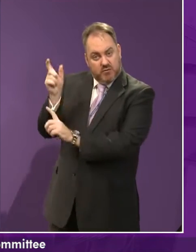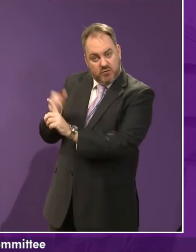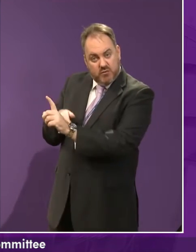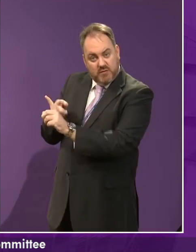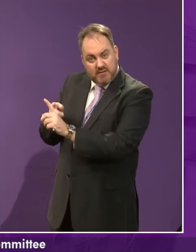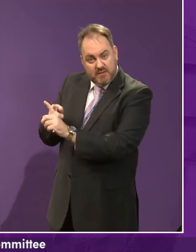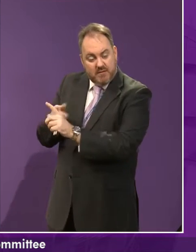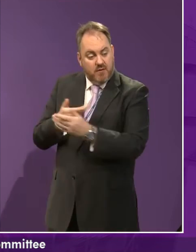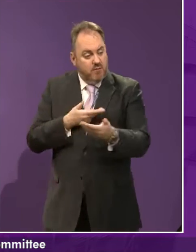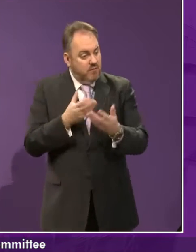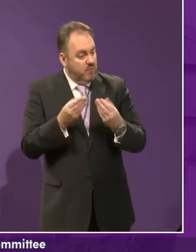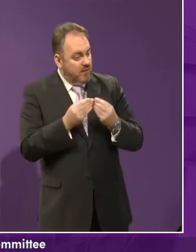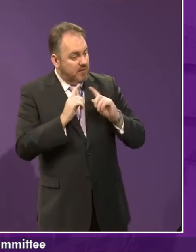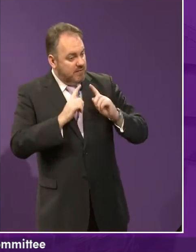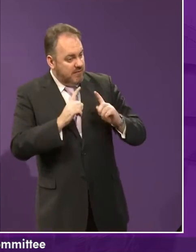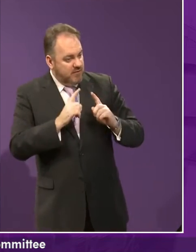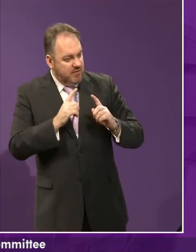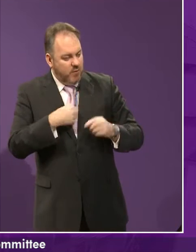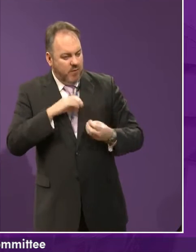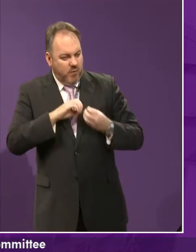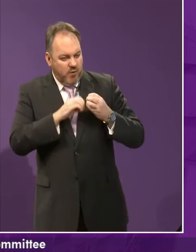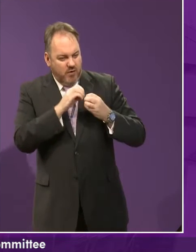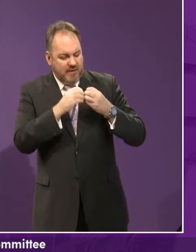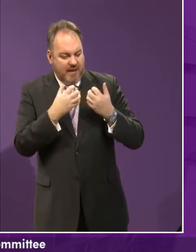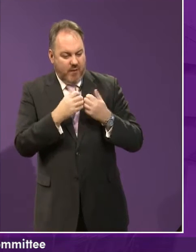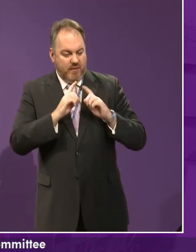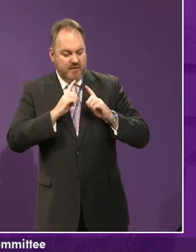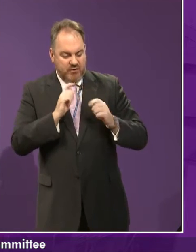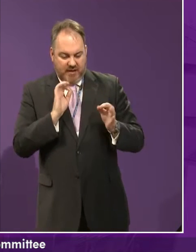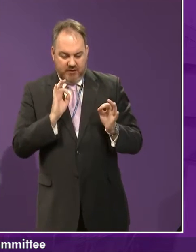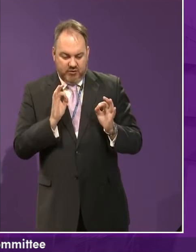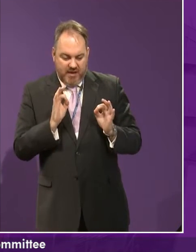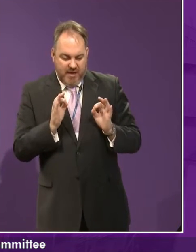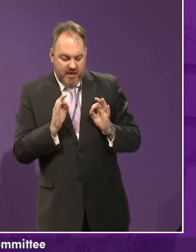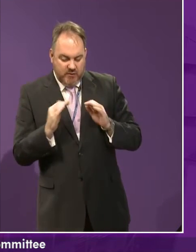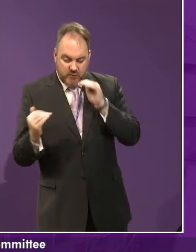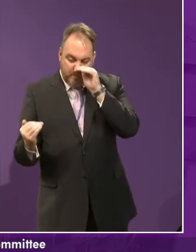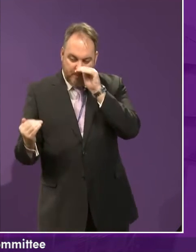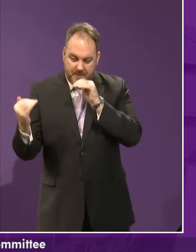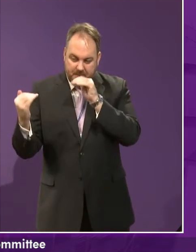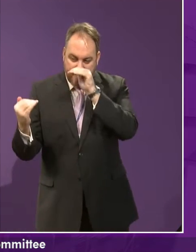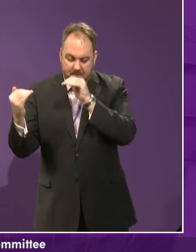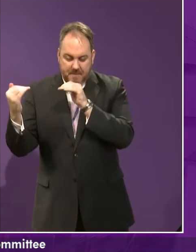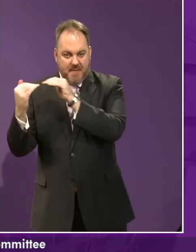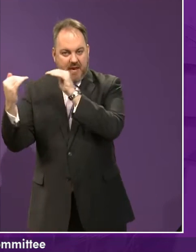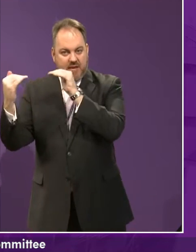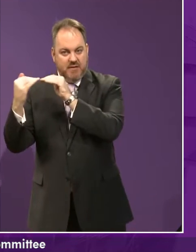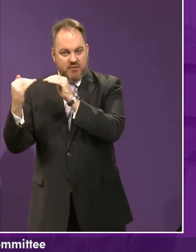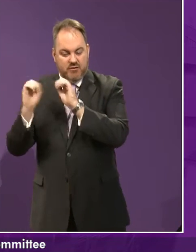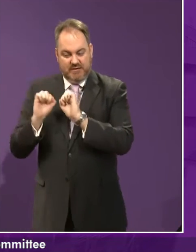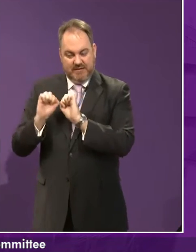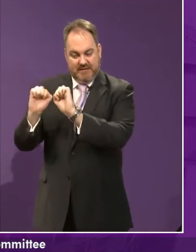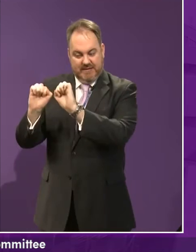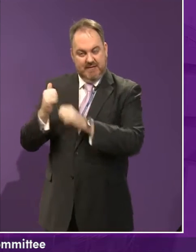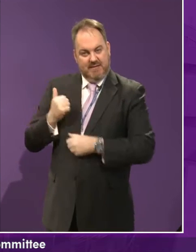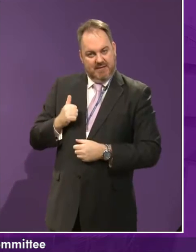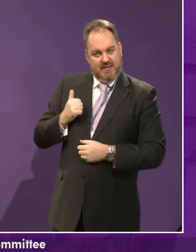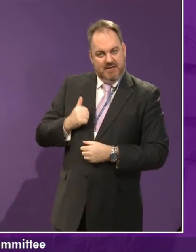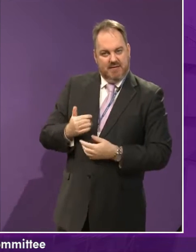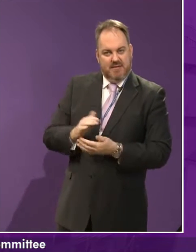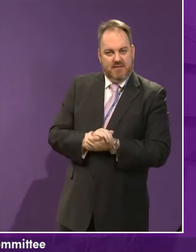in terms of thinking of different ways of adapting their teaching to make it wholly and entirely